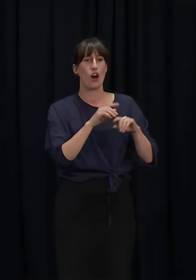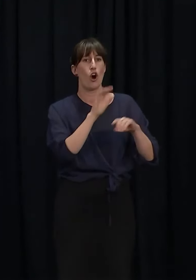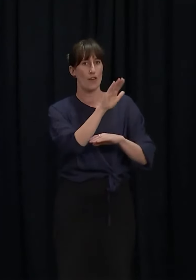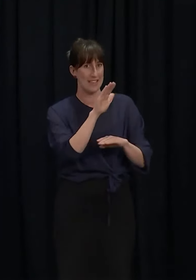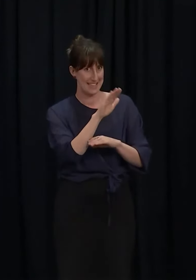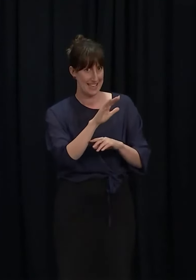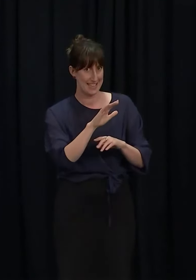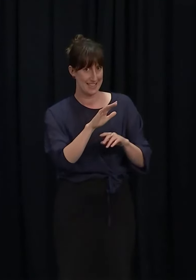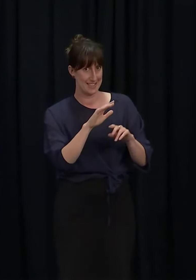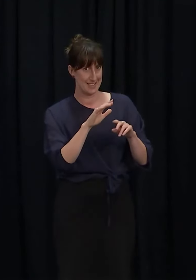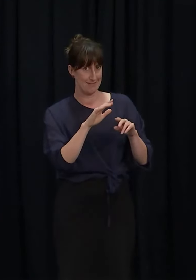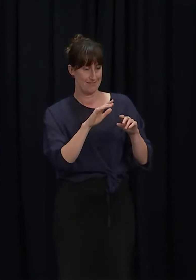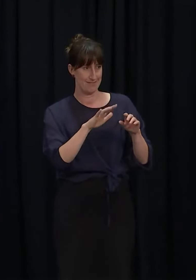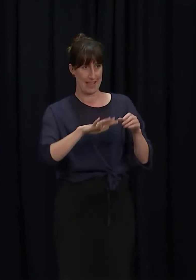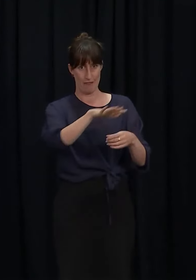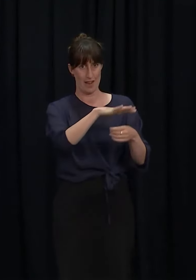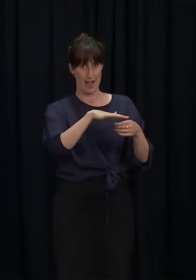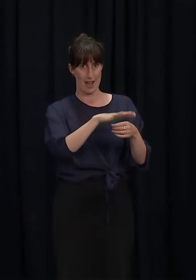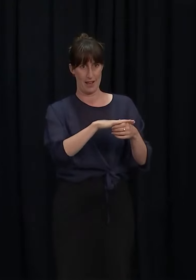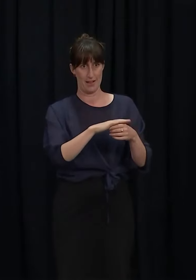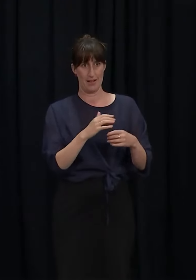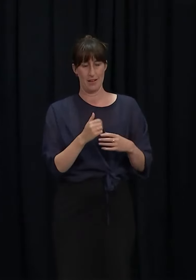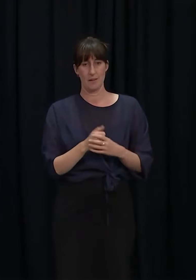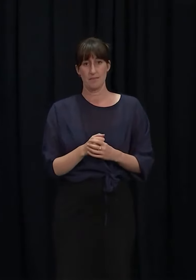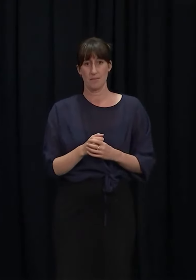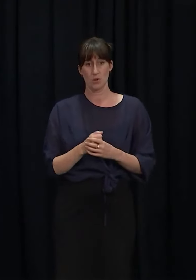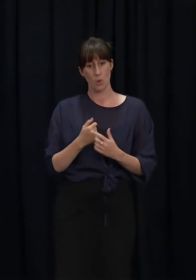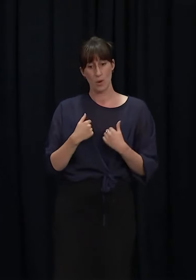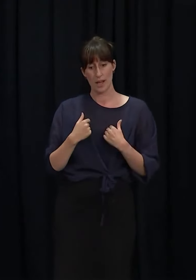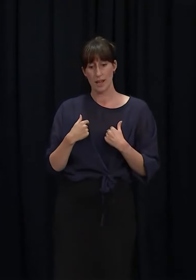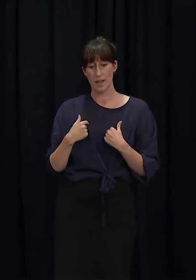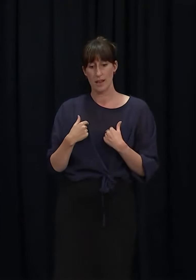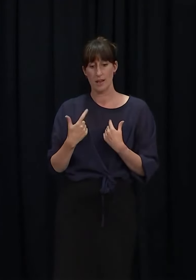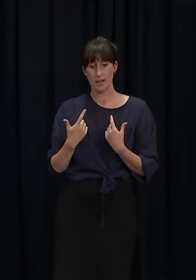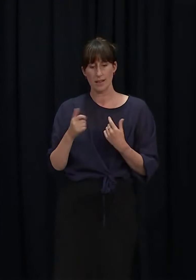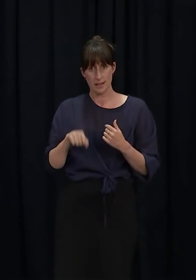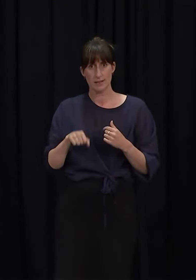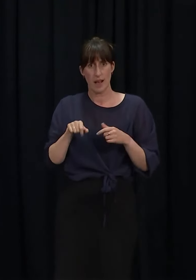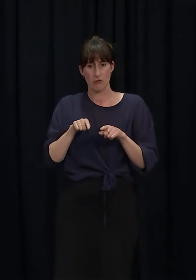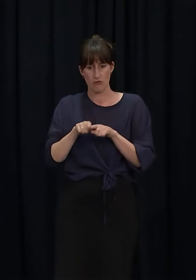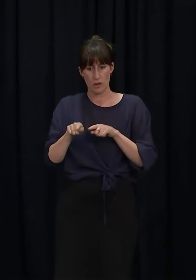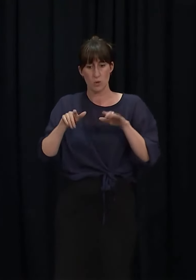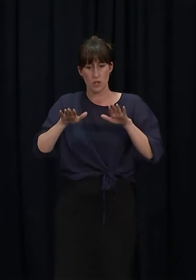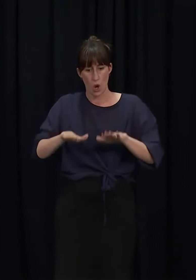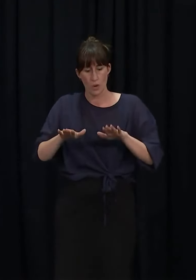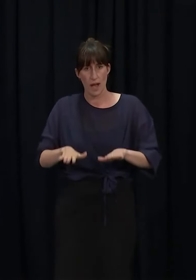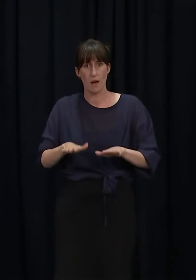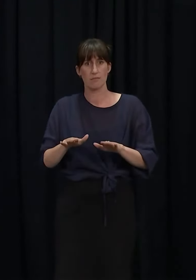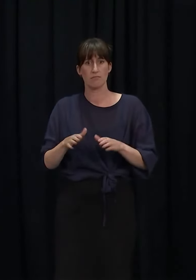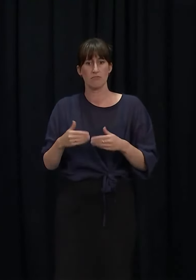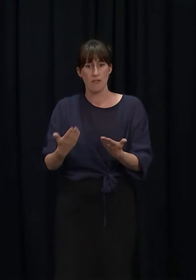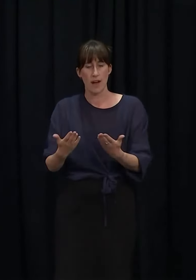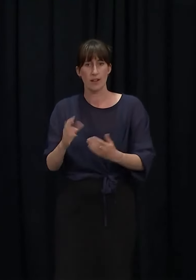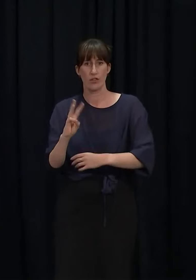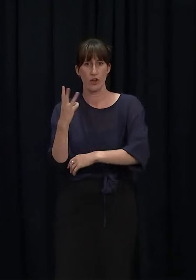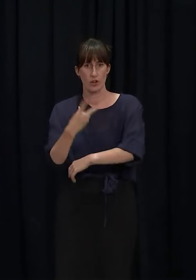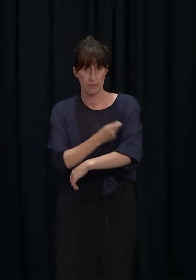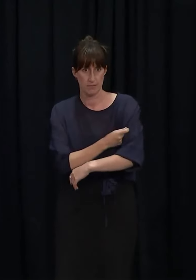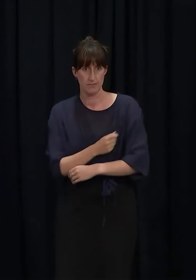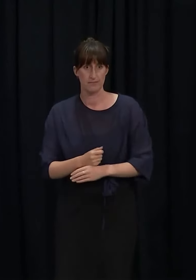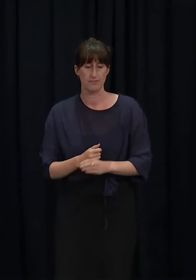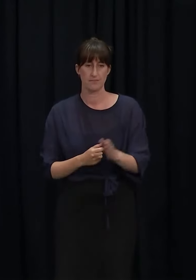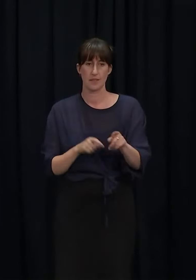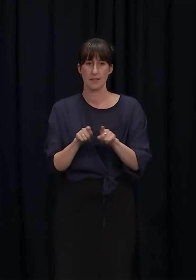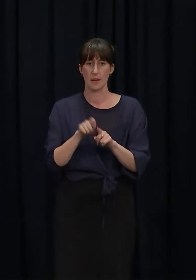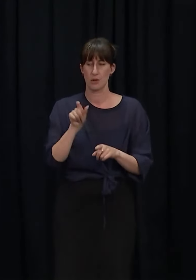protection as much as we're able to all population groups by slowing it down and by providing boosters. And just on the test to